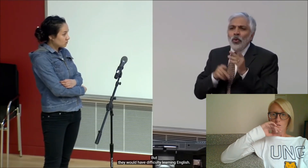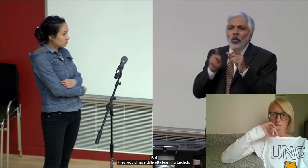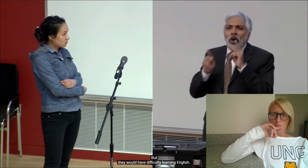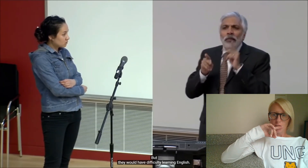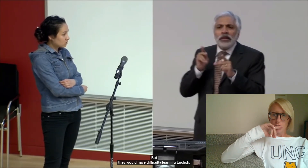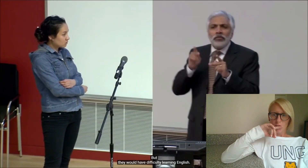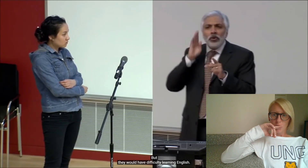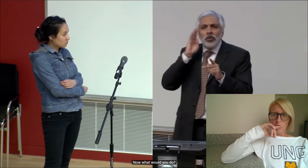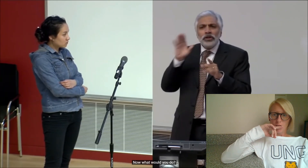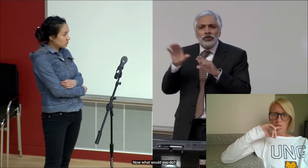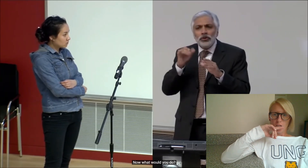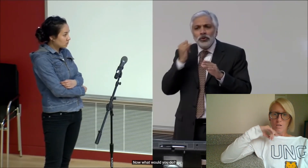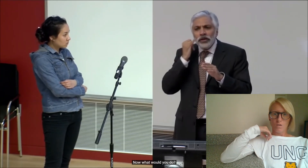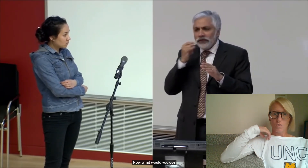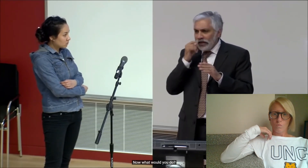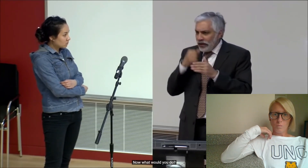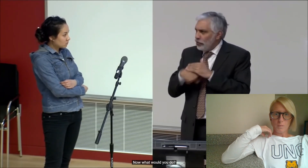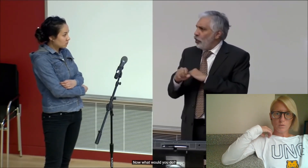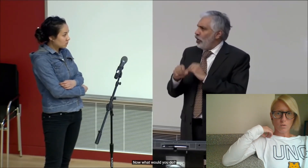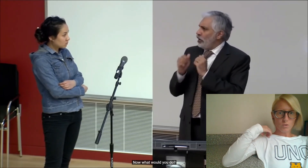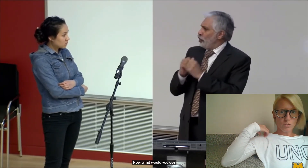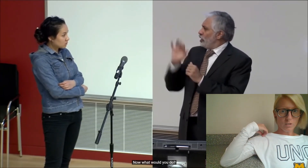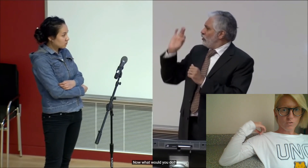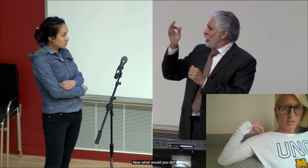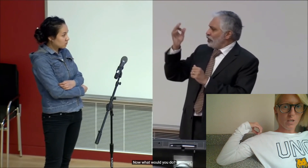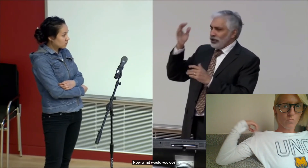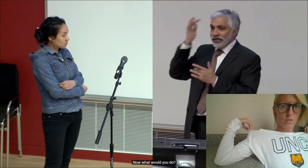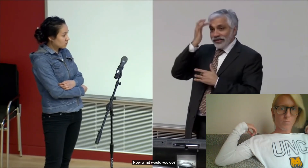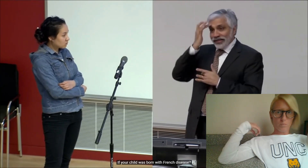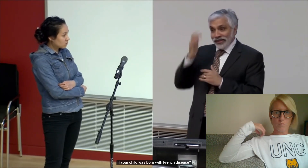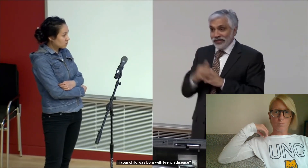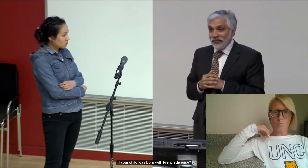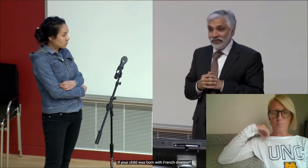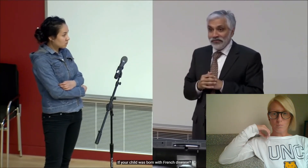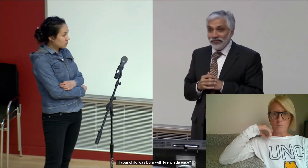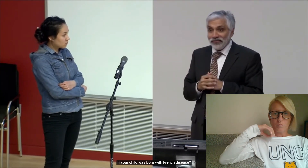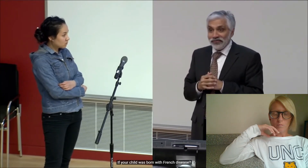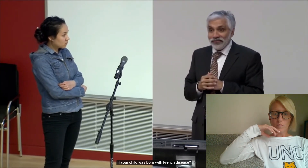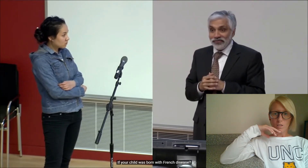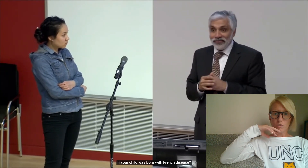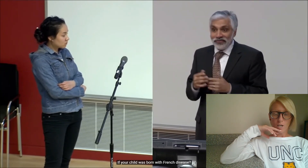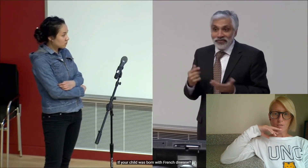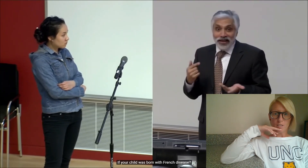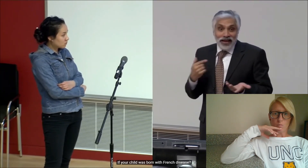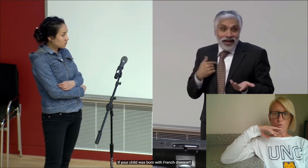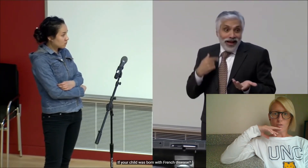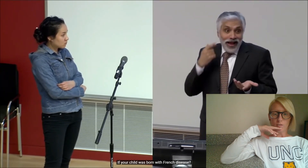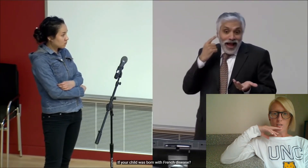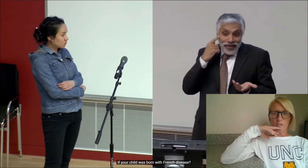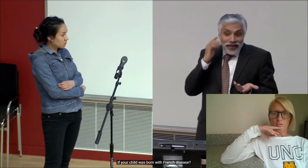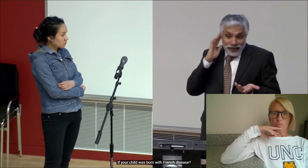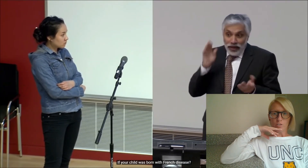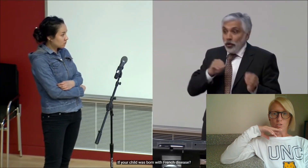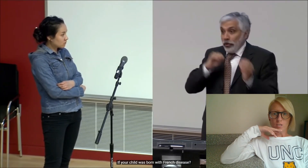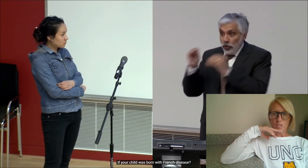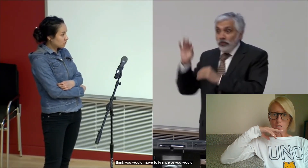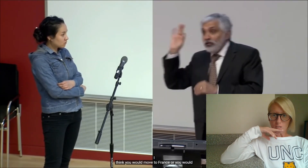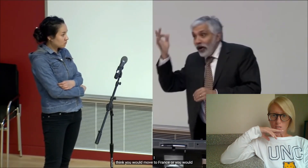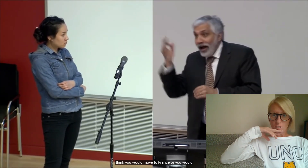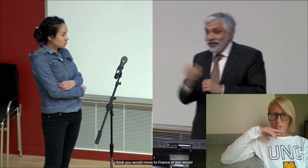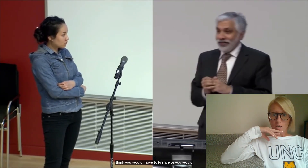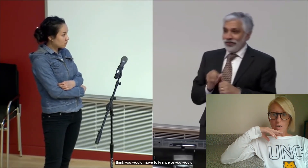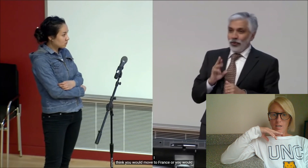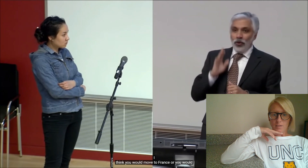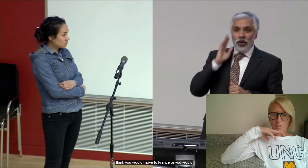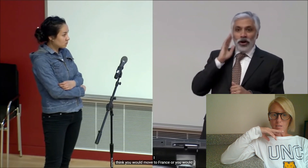difficulty learning English. Now, What people don't what would you really understand when do the if your child was born with French child is disease? born to French disease,